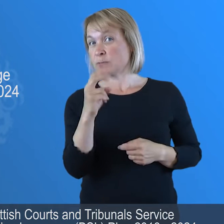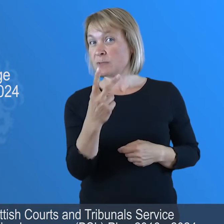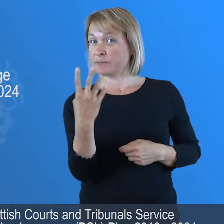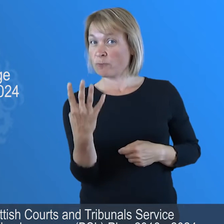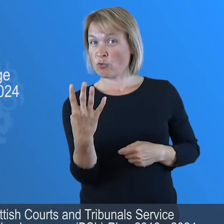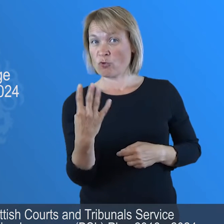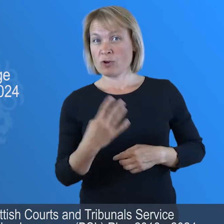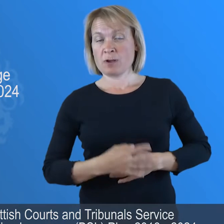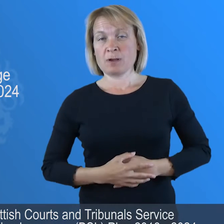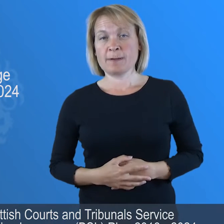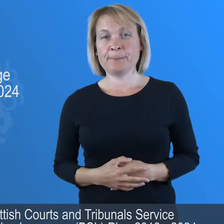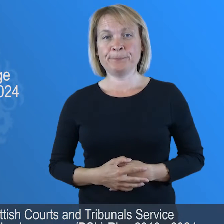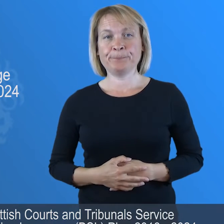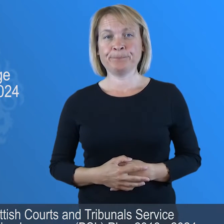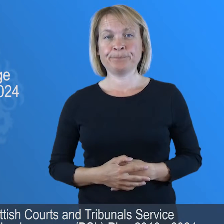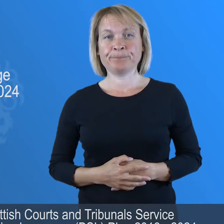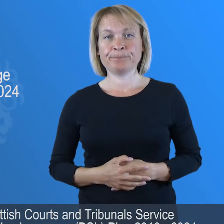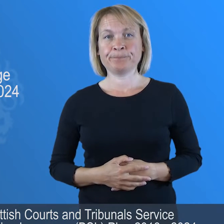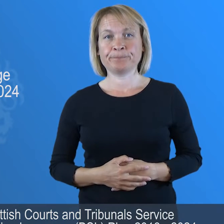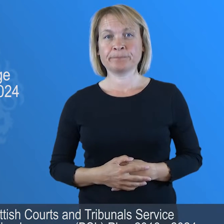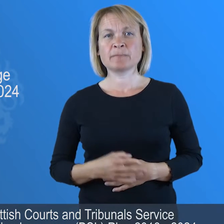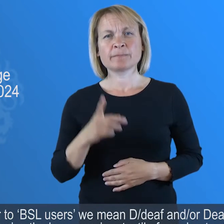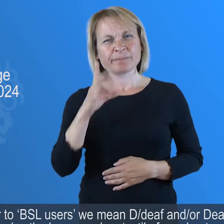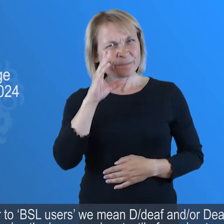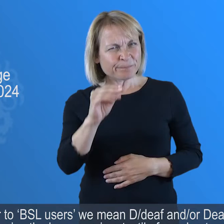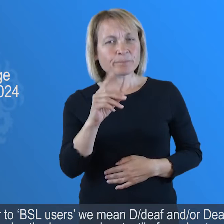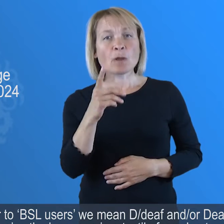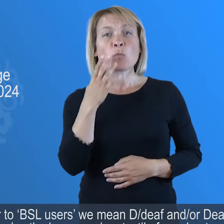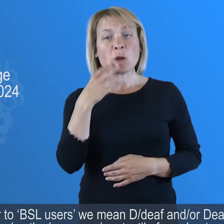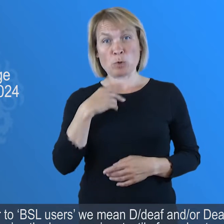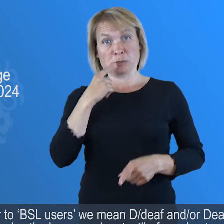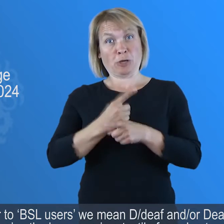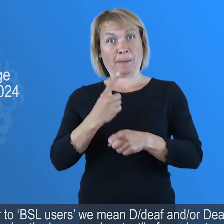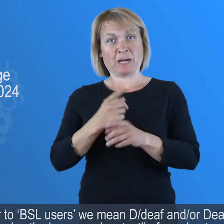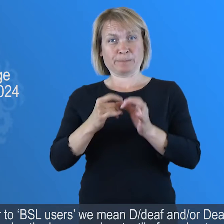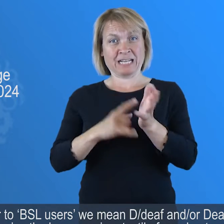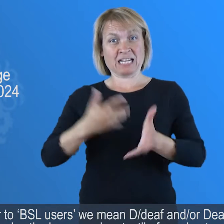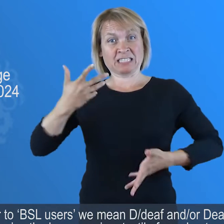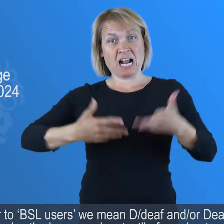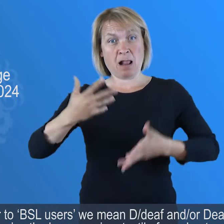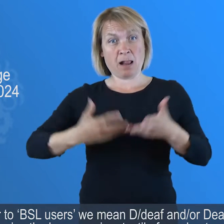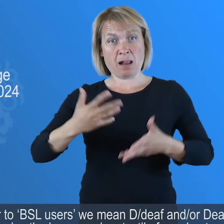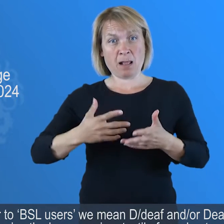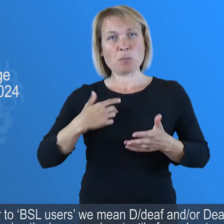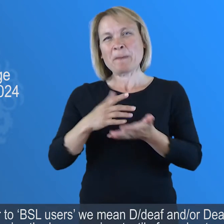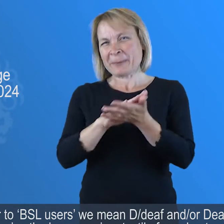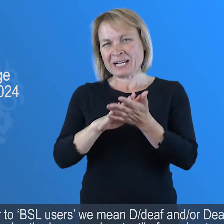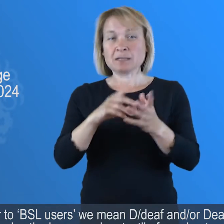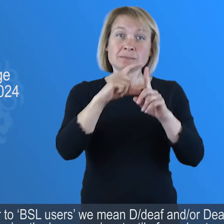to 2024. Wherever we refer to BSL users, we mean capital